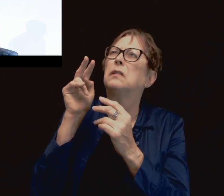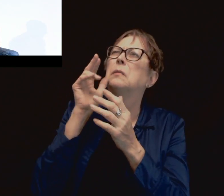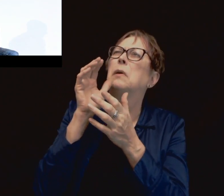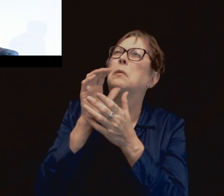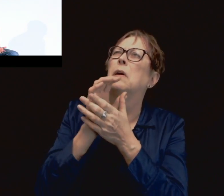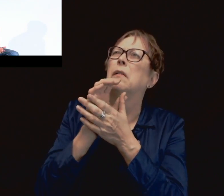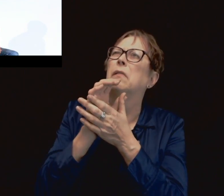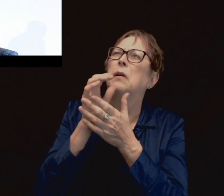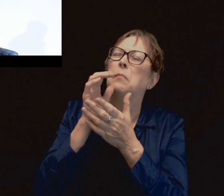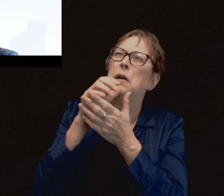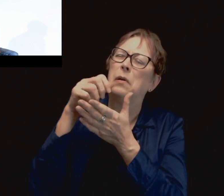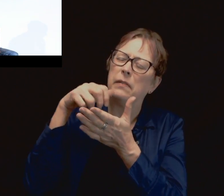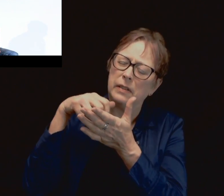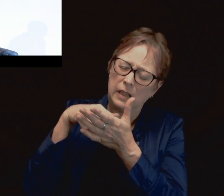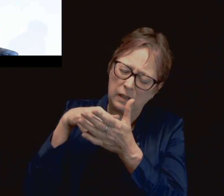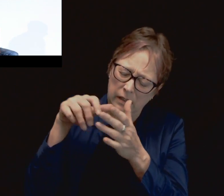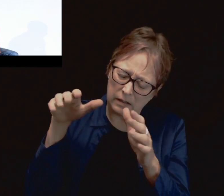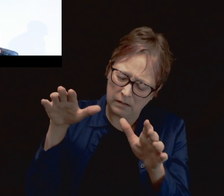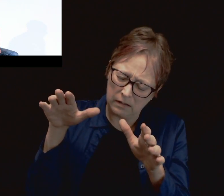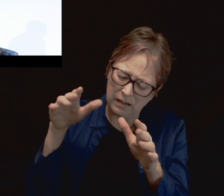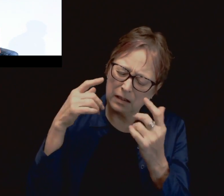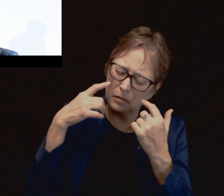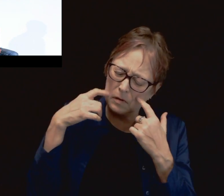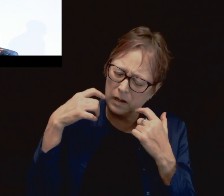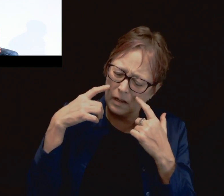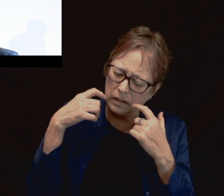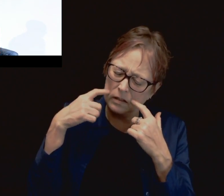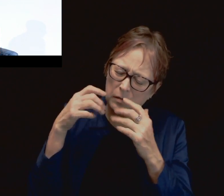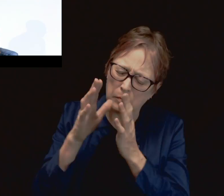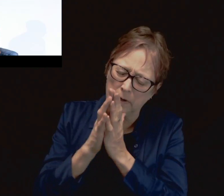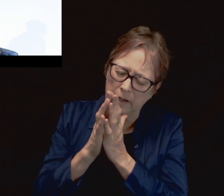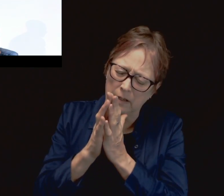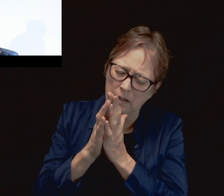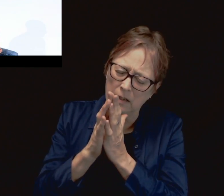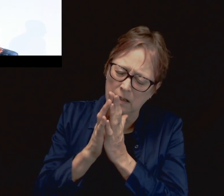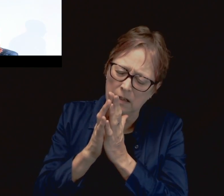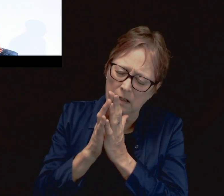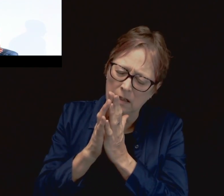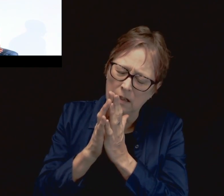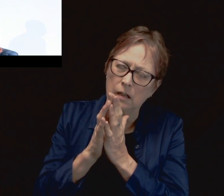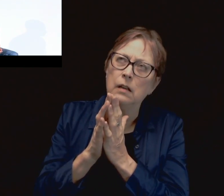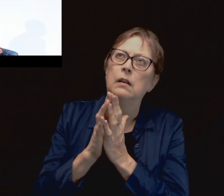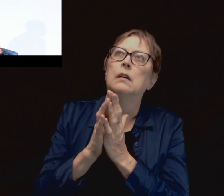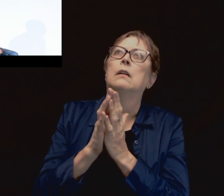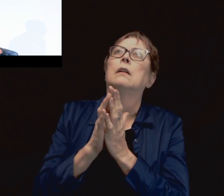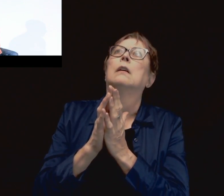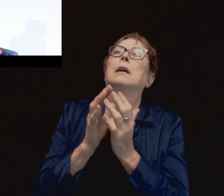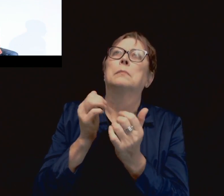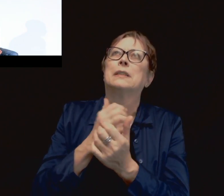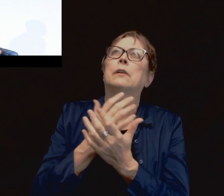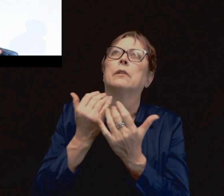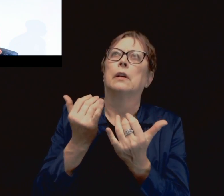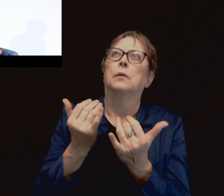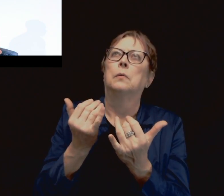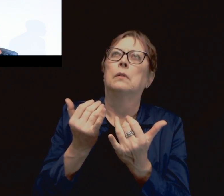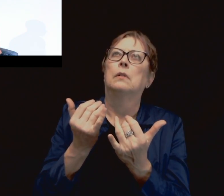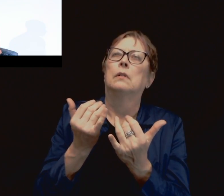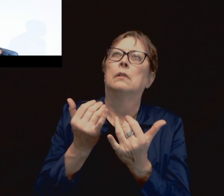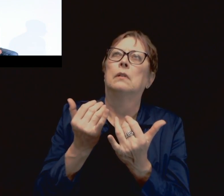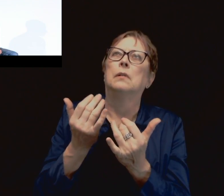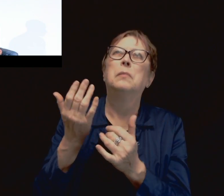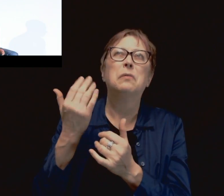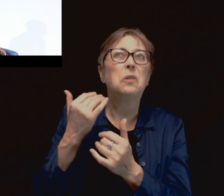wife, and she was kneeling over me, crying and praying over me. And I thought, all right, I'm scared now. I